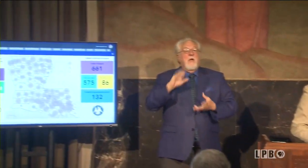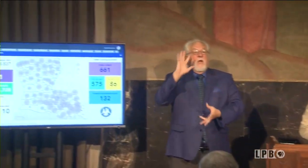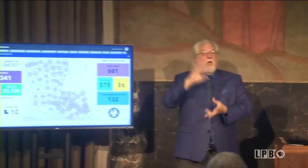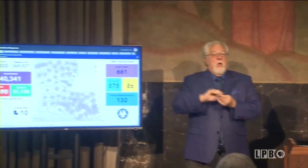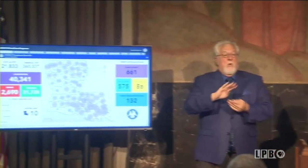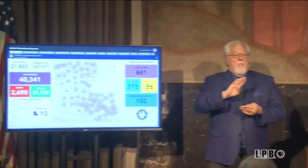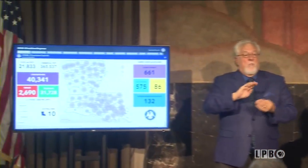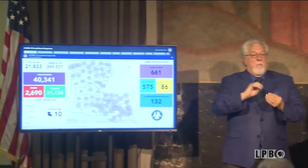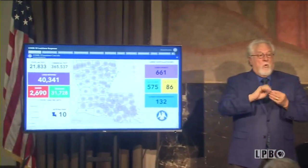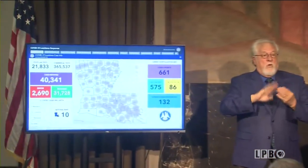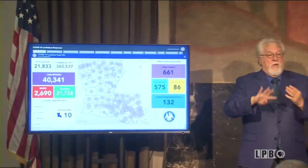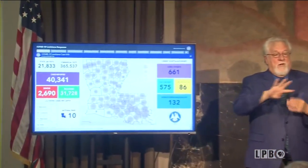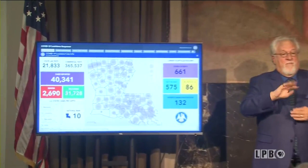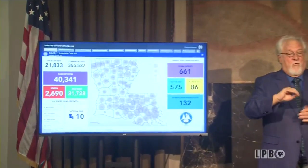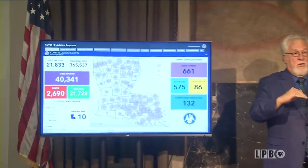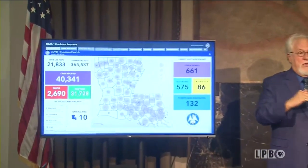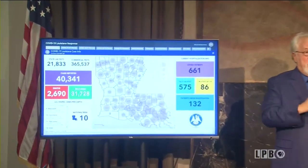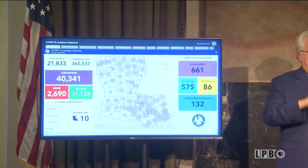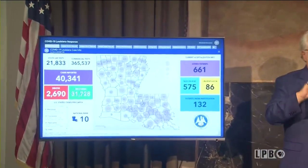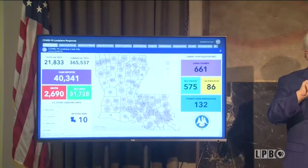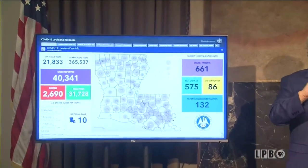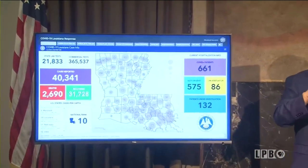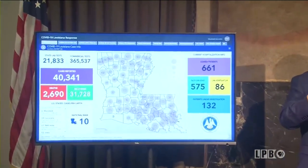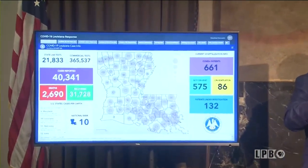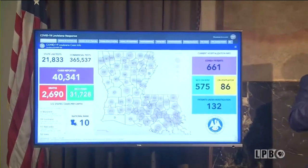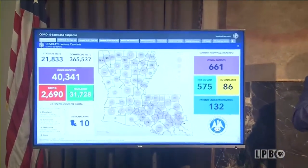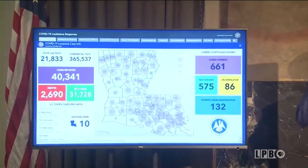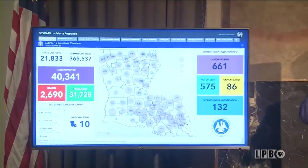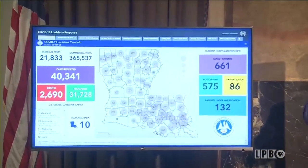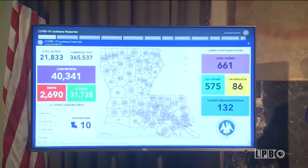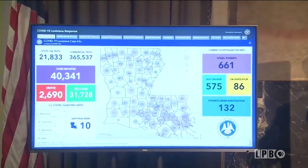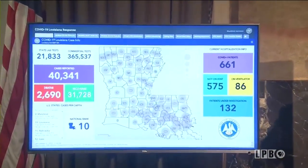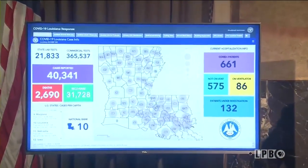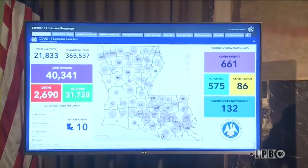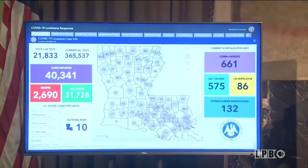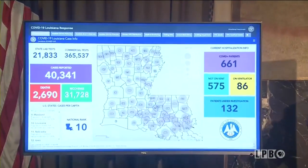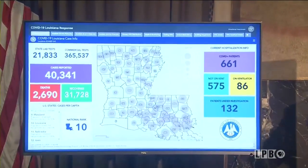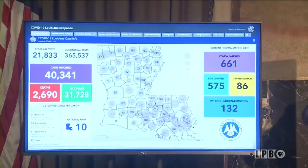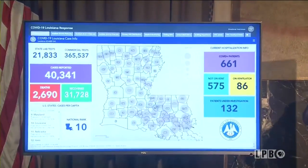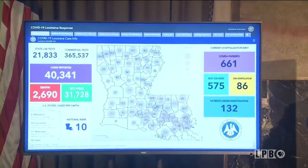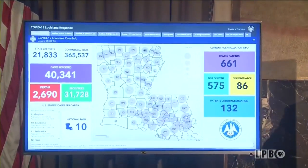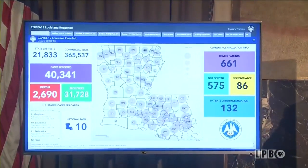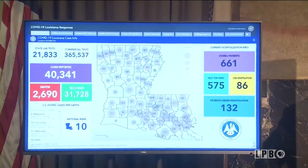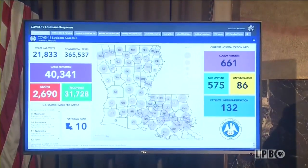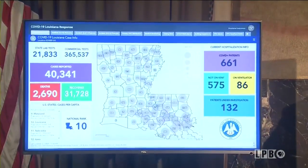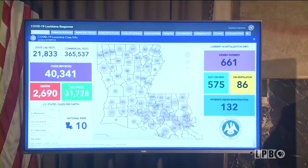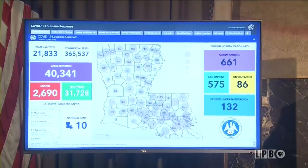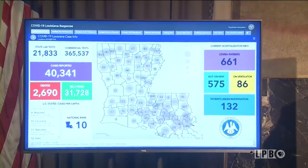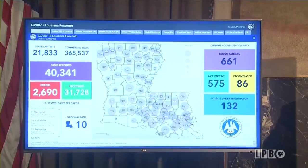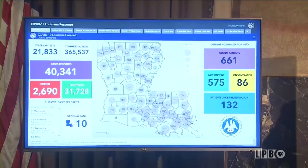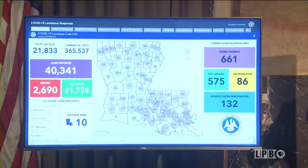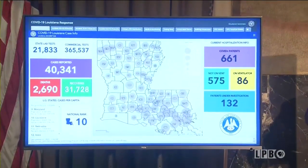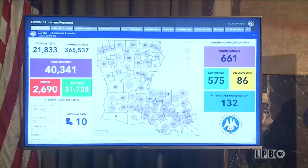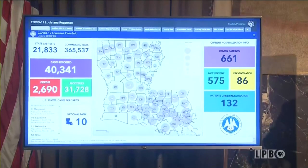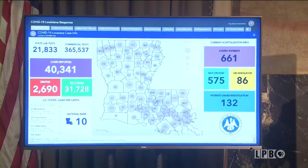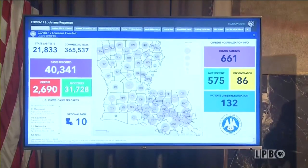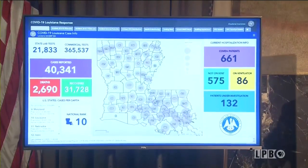than 40,000 cases total since the inception of this public health emergency.